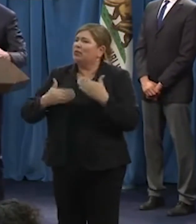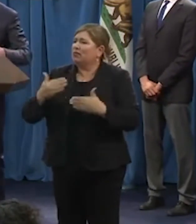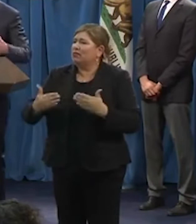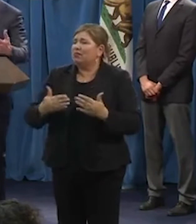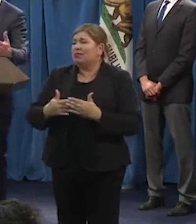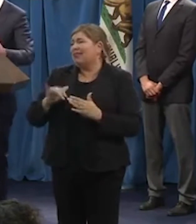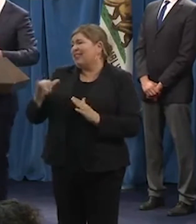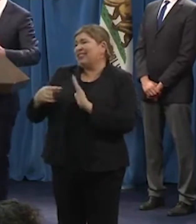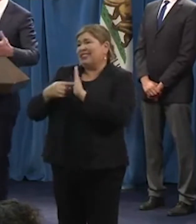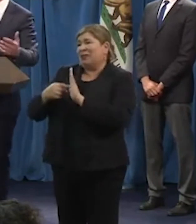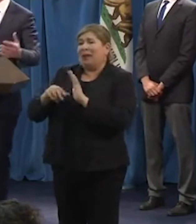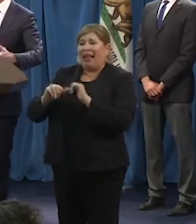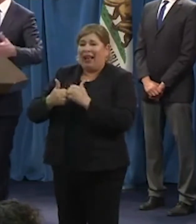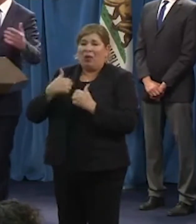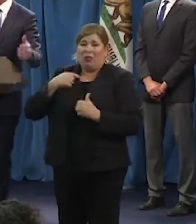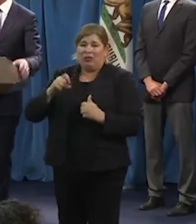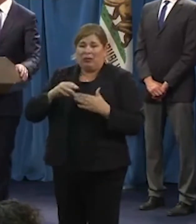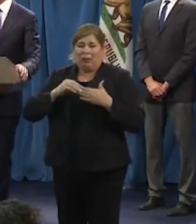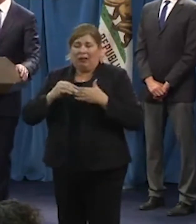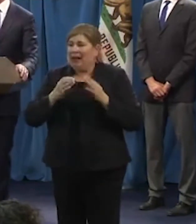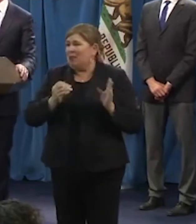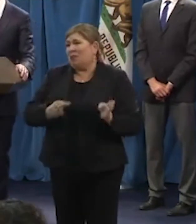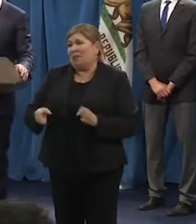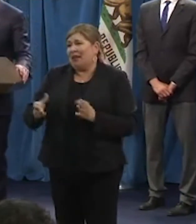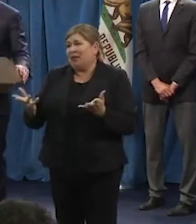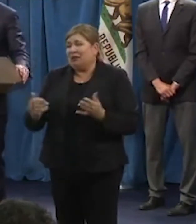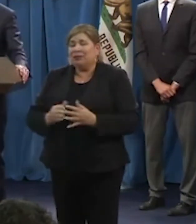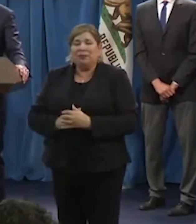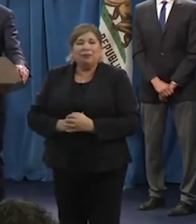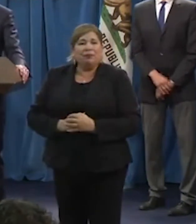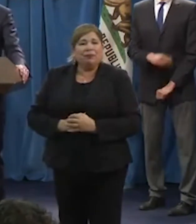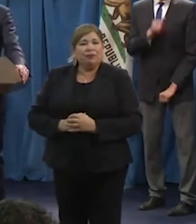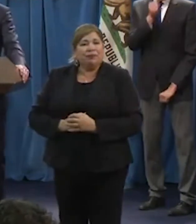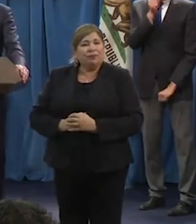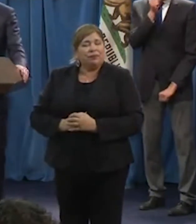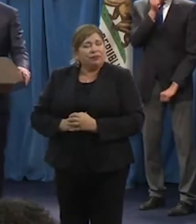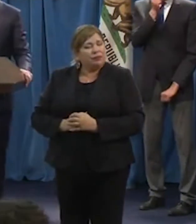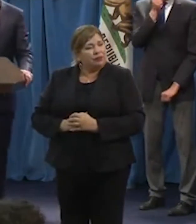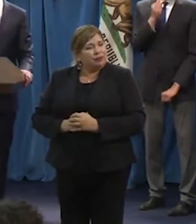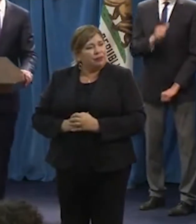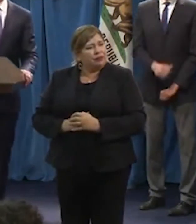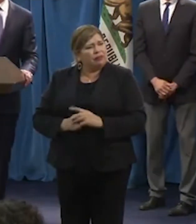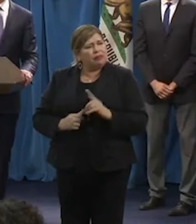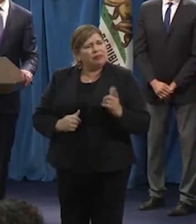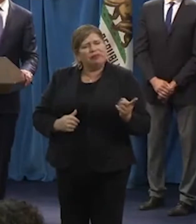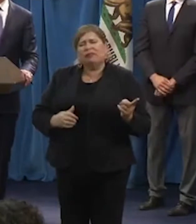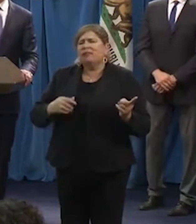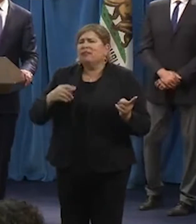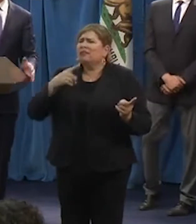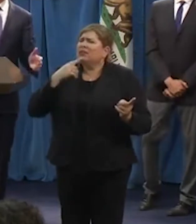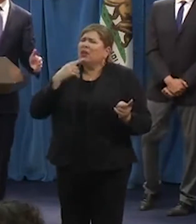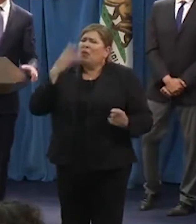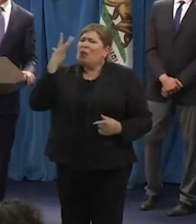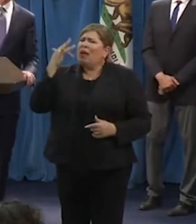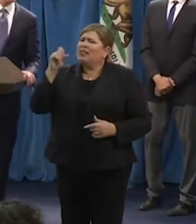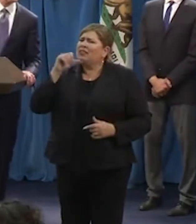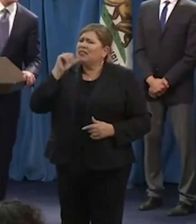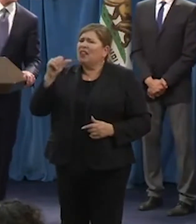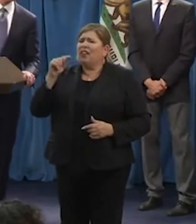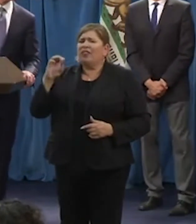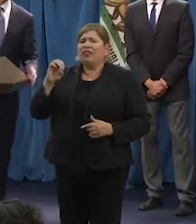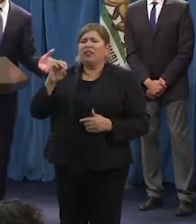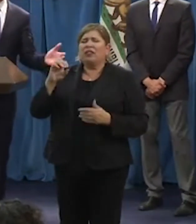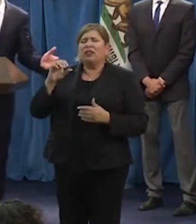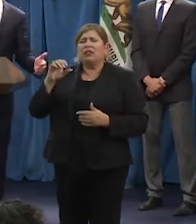the nature of how you need to prepare for anything? Governor, why isn't the Surgeon General here? You created that position. Well, we're in